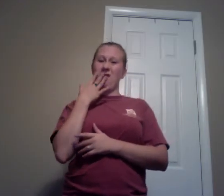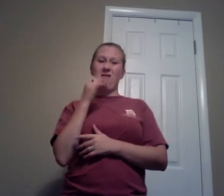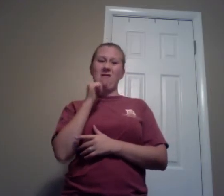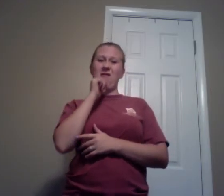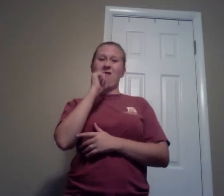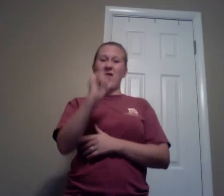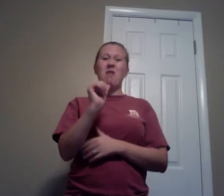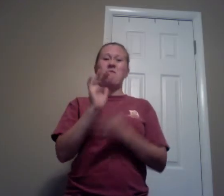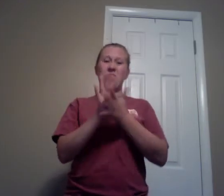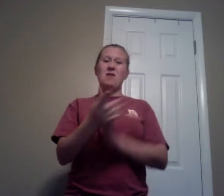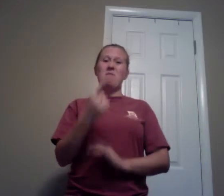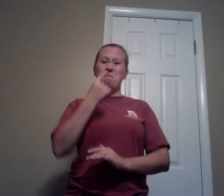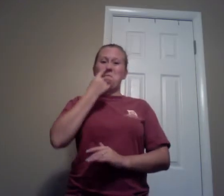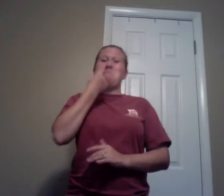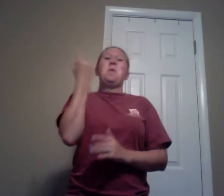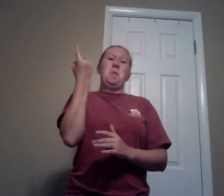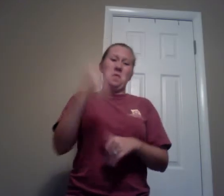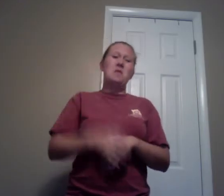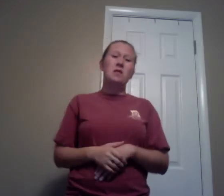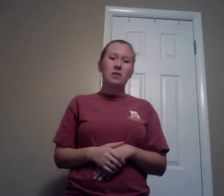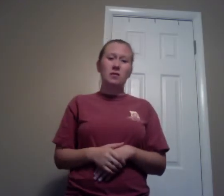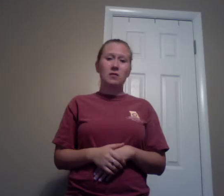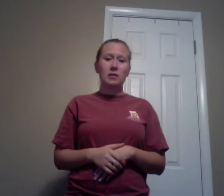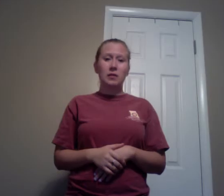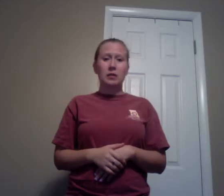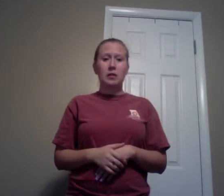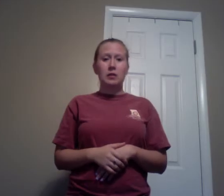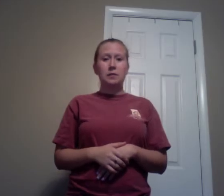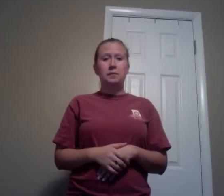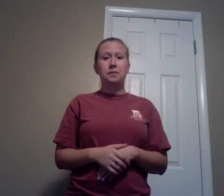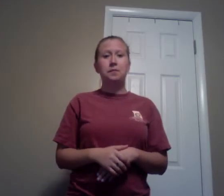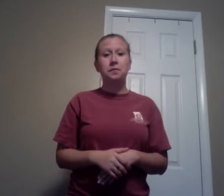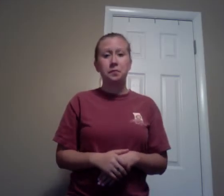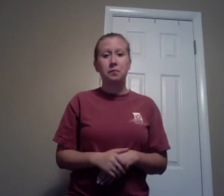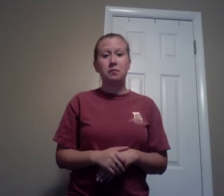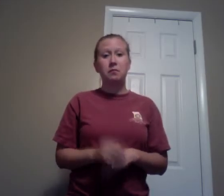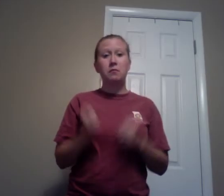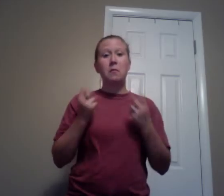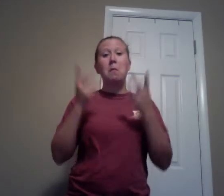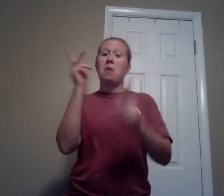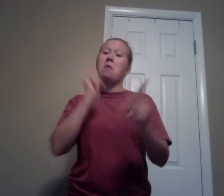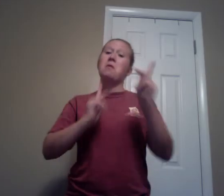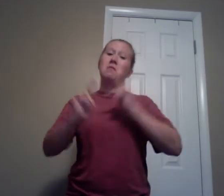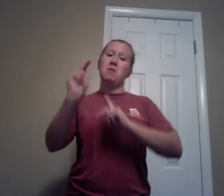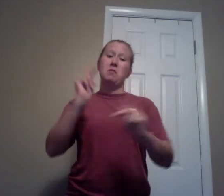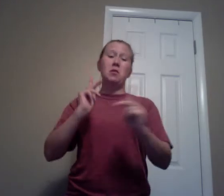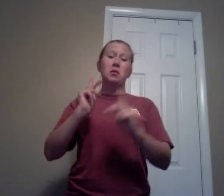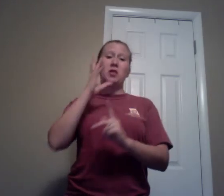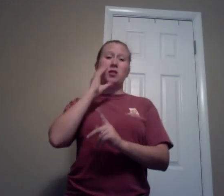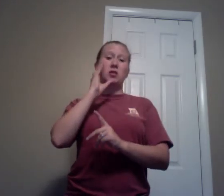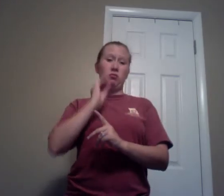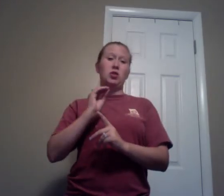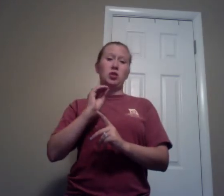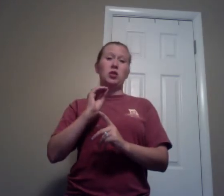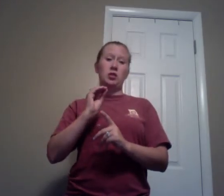you have a little bit of variety. And for many people, that helps to get over